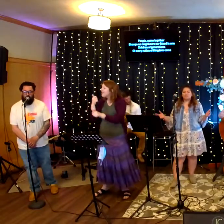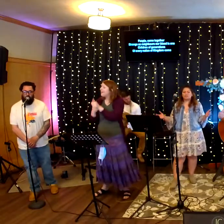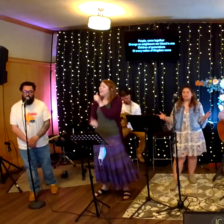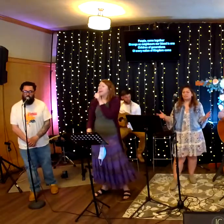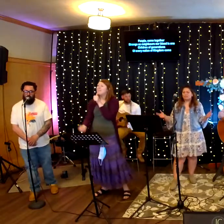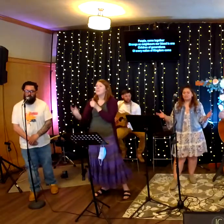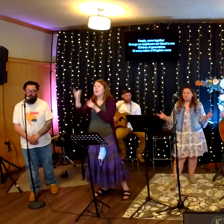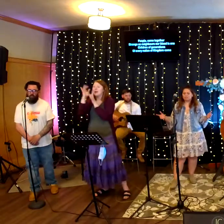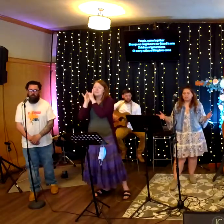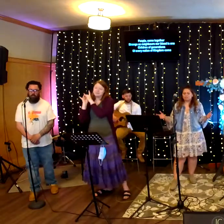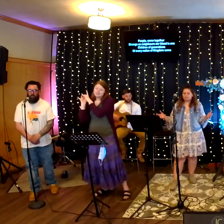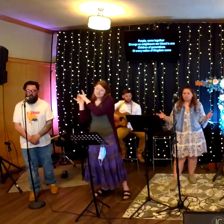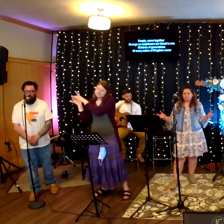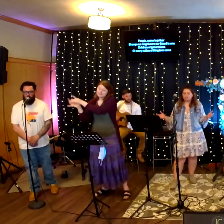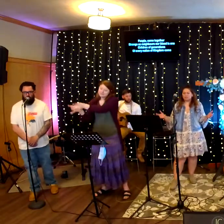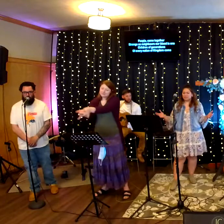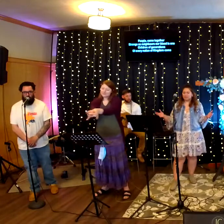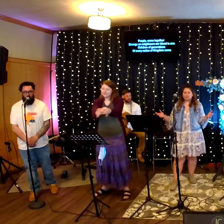generation,